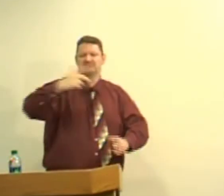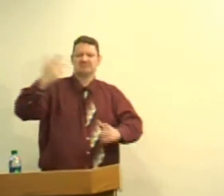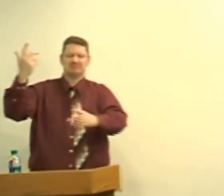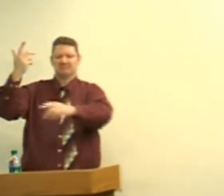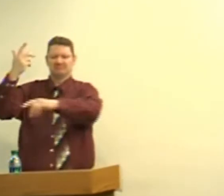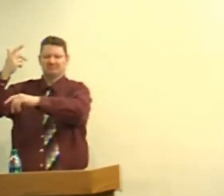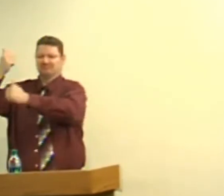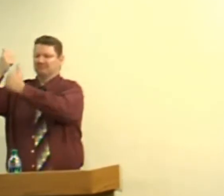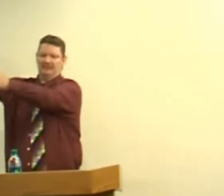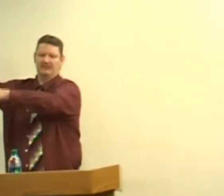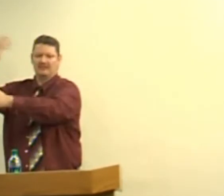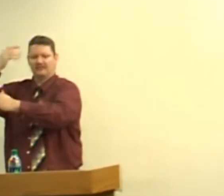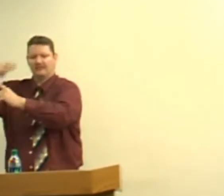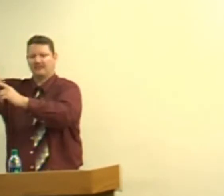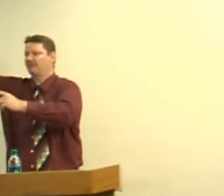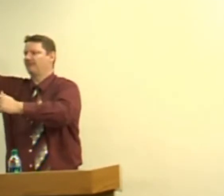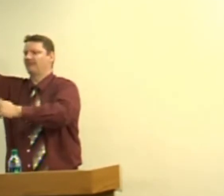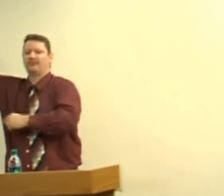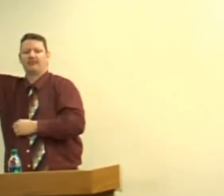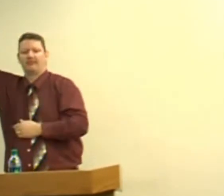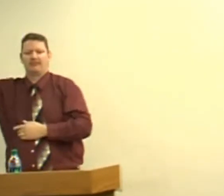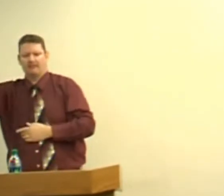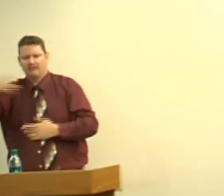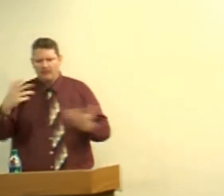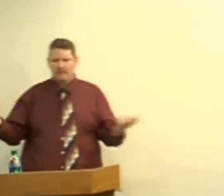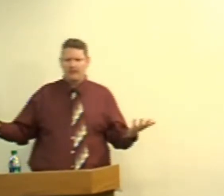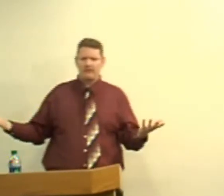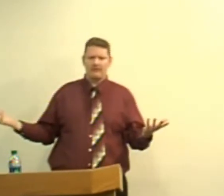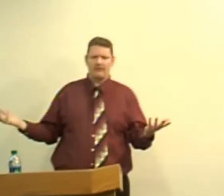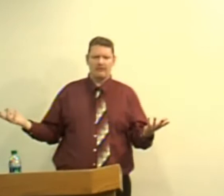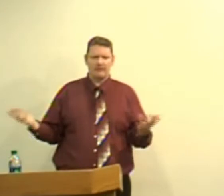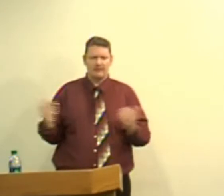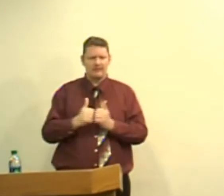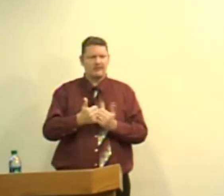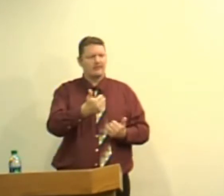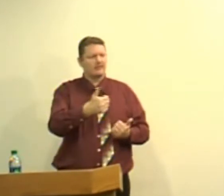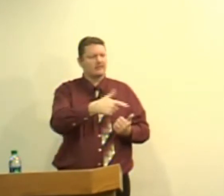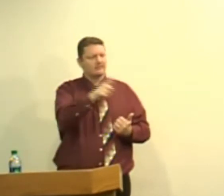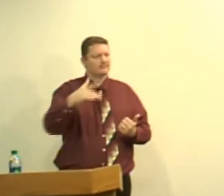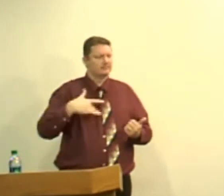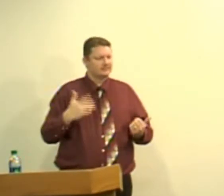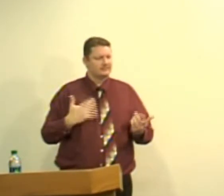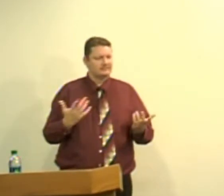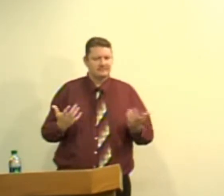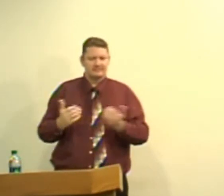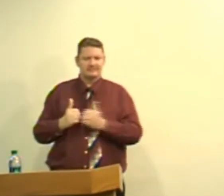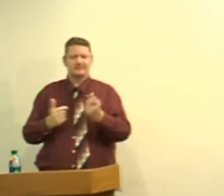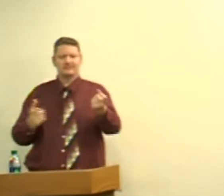You know, they would blame their God. You hear it now. You hear it now. People blame us, blame the church for everything that's happening.